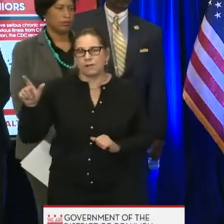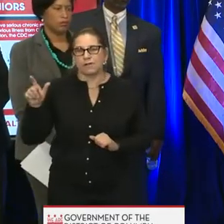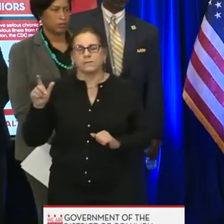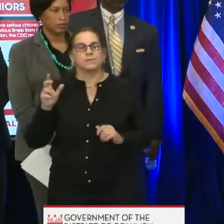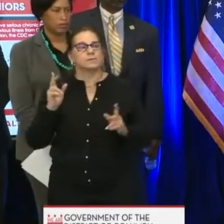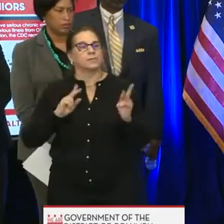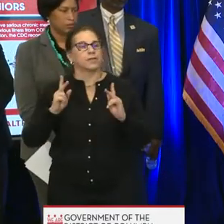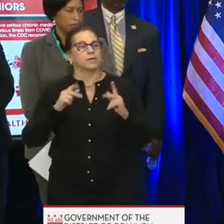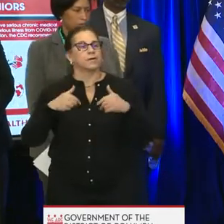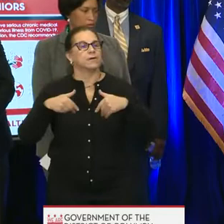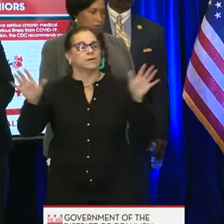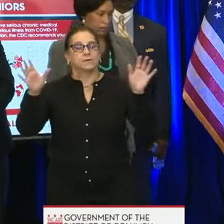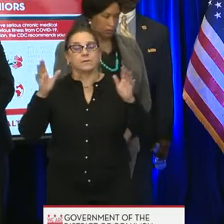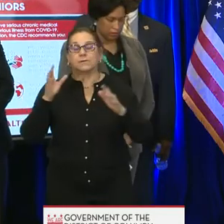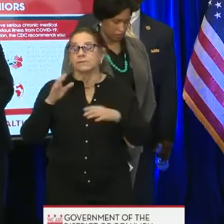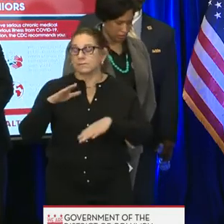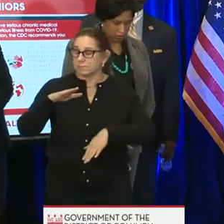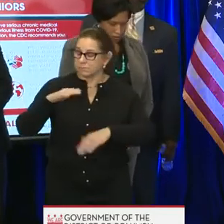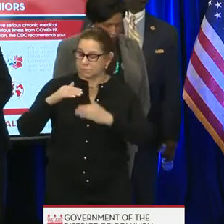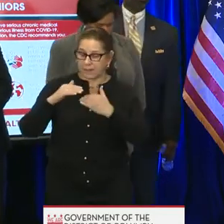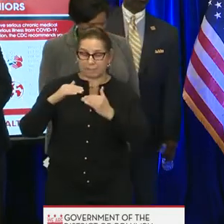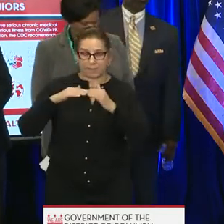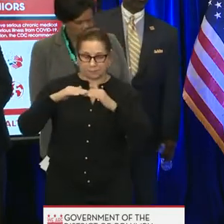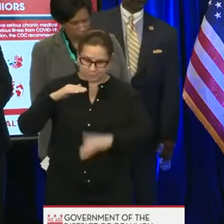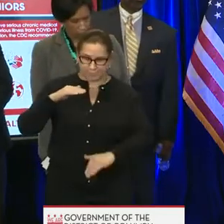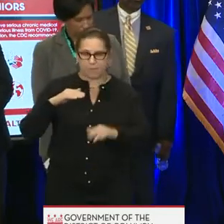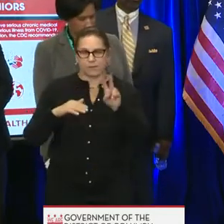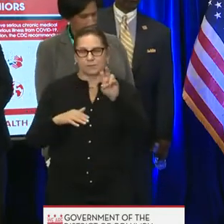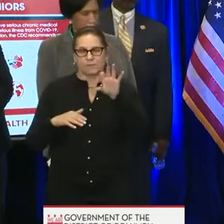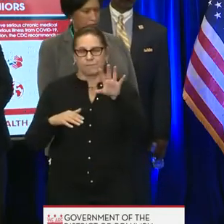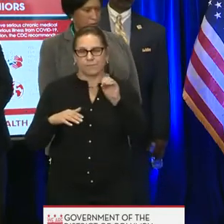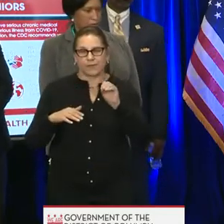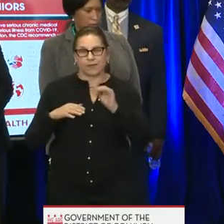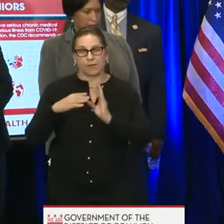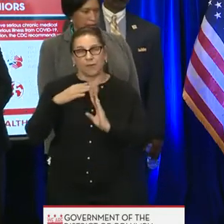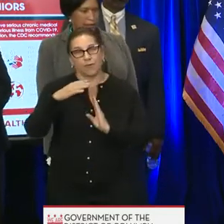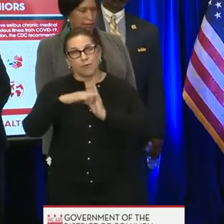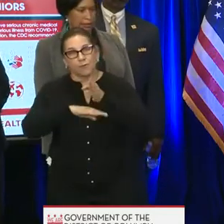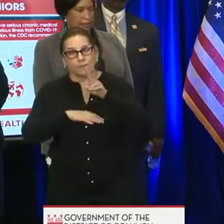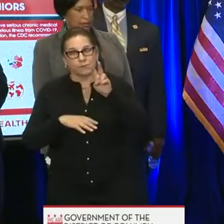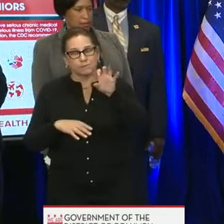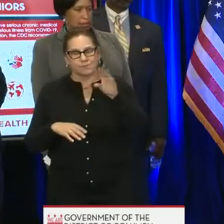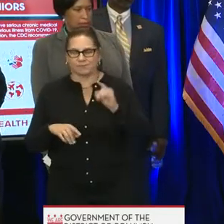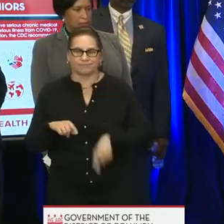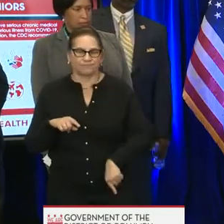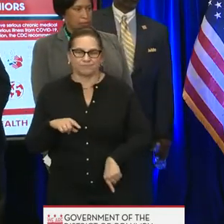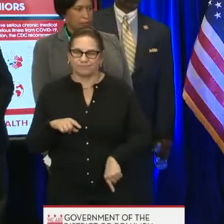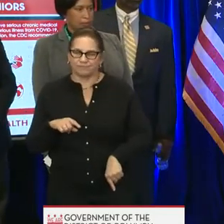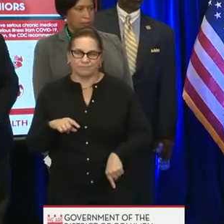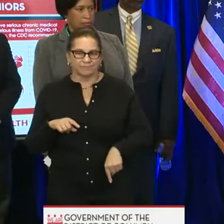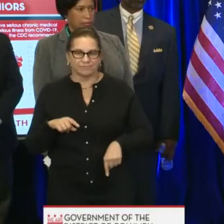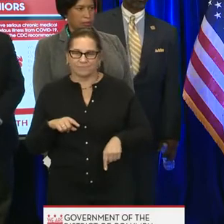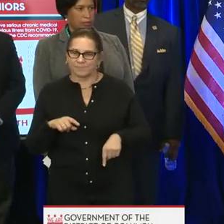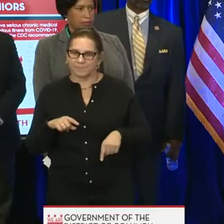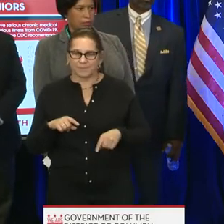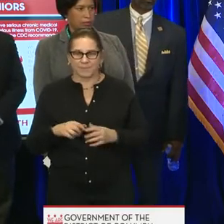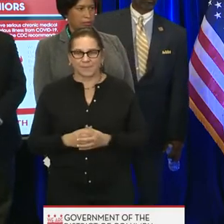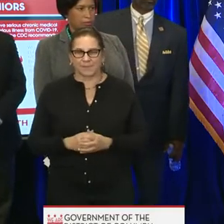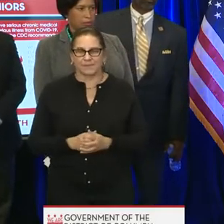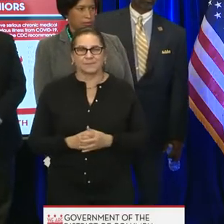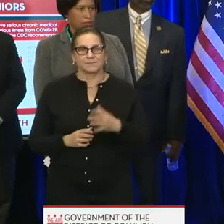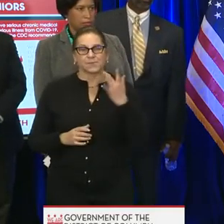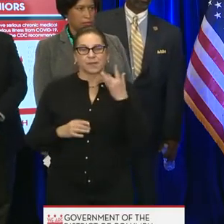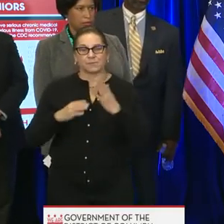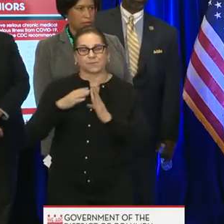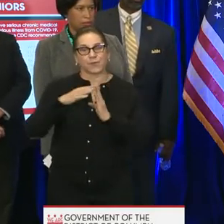and for individuals that for gatherings that are intended for individuals who are part of at-risk populations, that